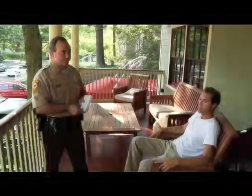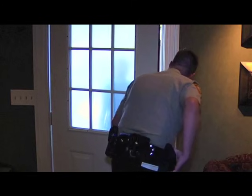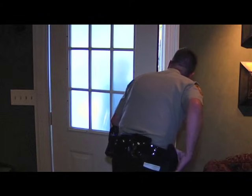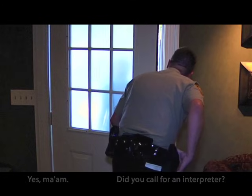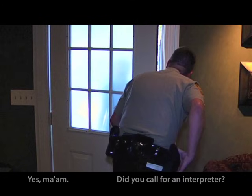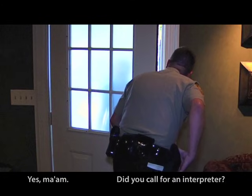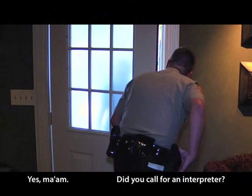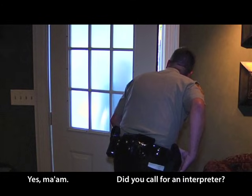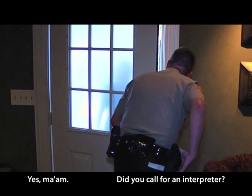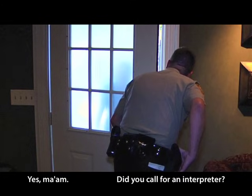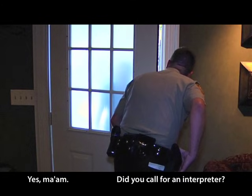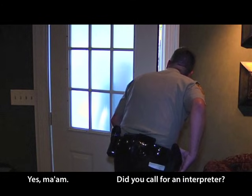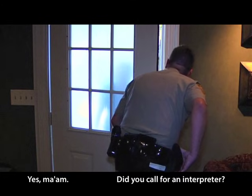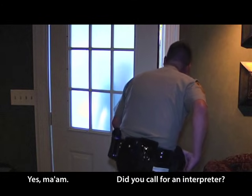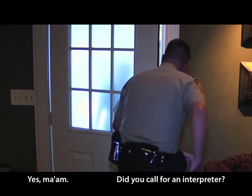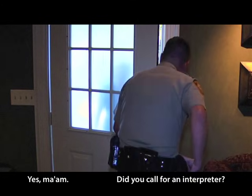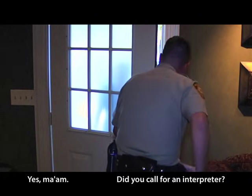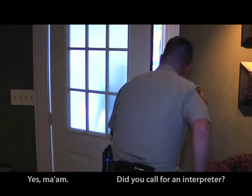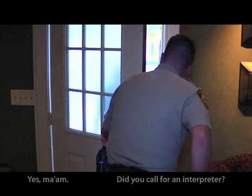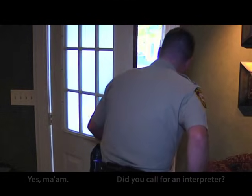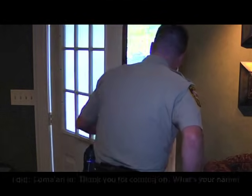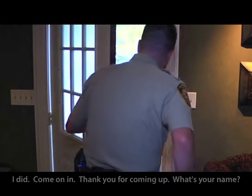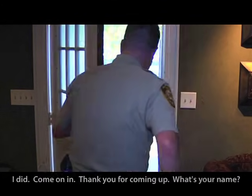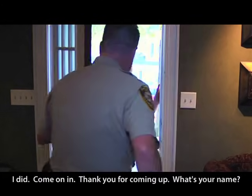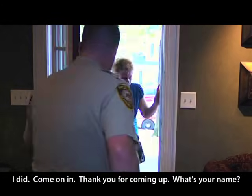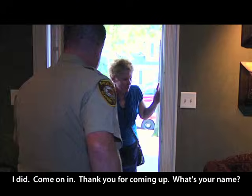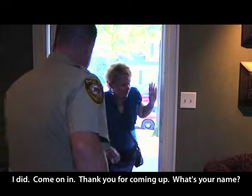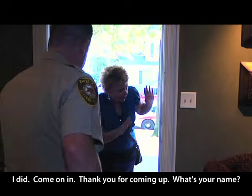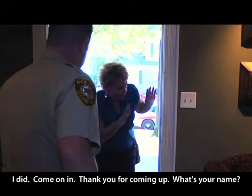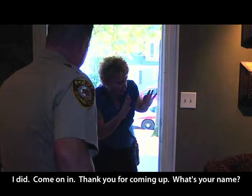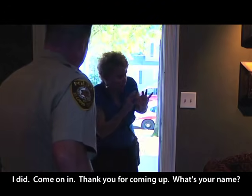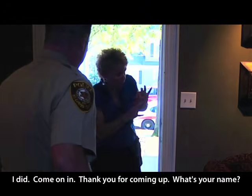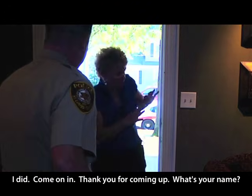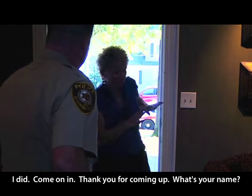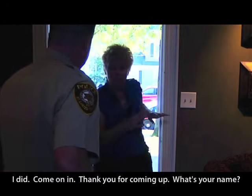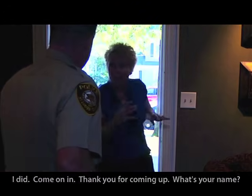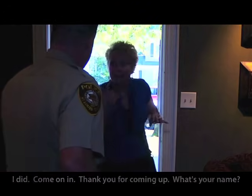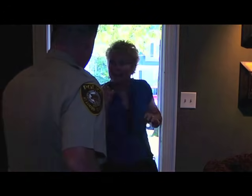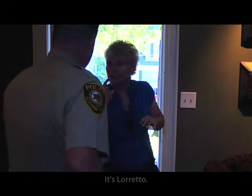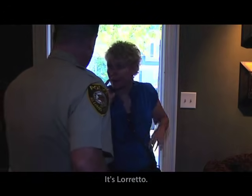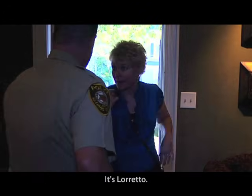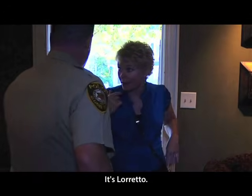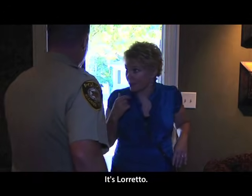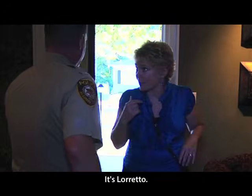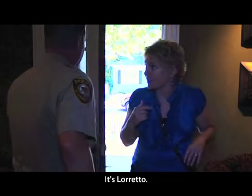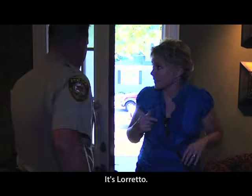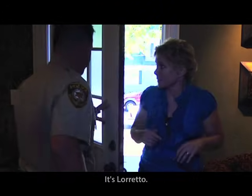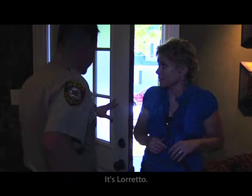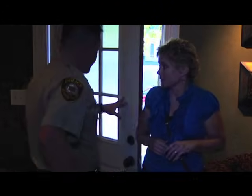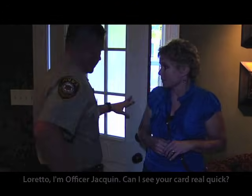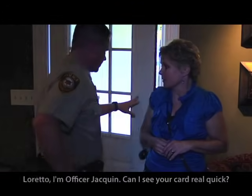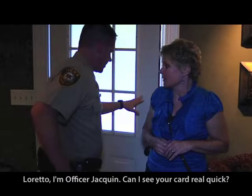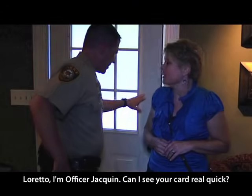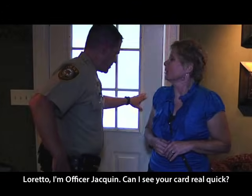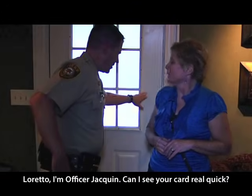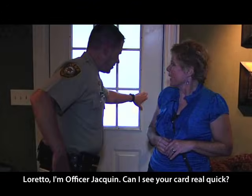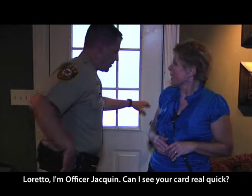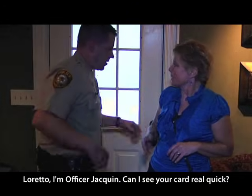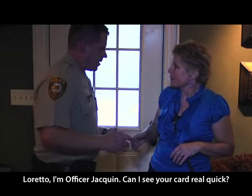Yes, ma'am. You called for an interpreter? I did. Come on in. Thank you for showing up. What's your name? It's Loretta. Loretta, I'm Officer Jacqueline. Can I see your card